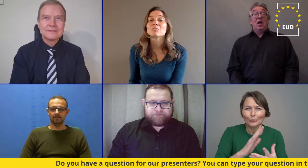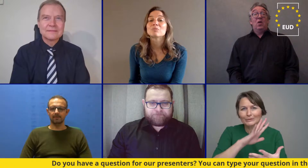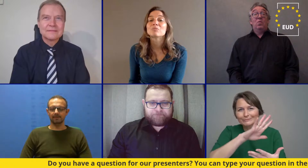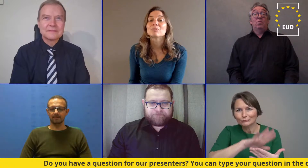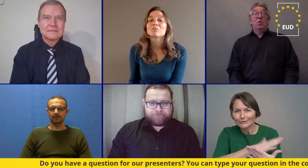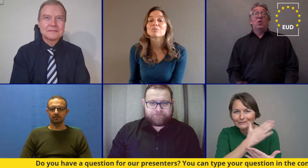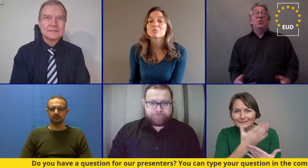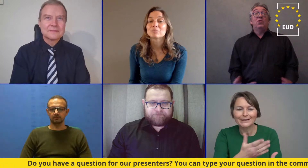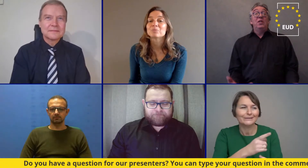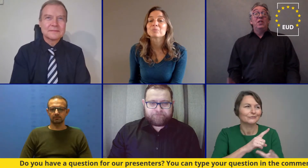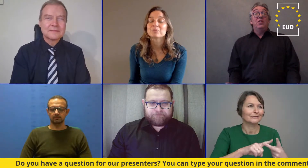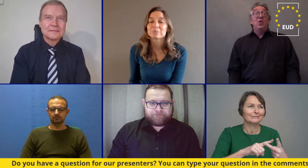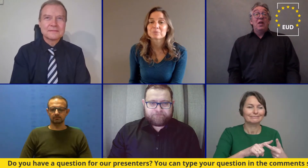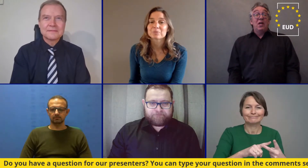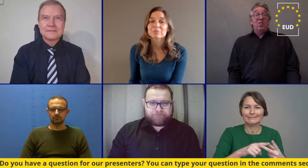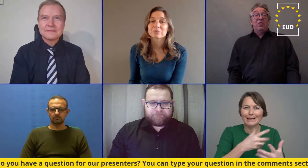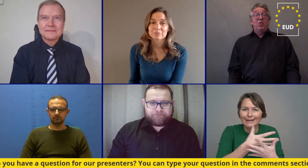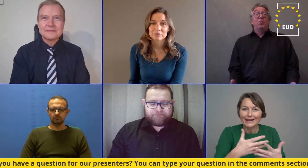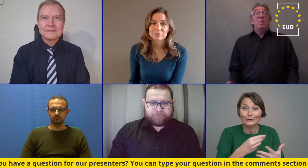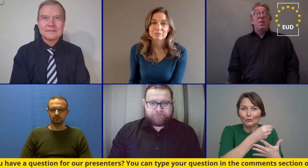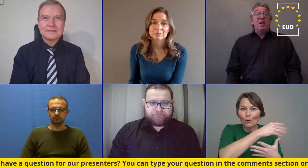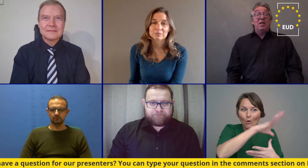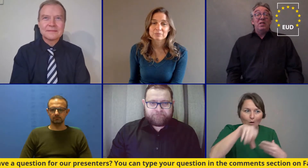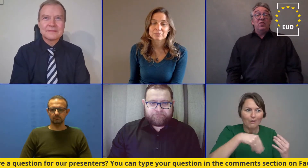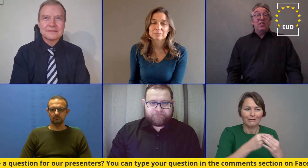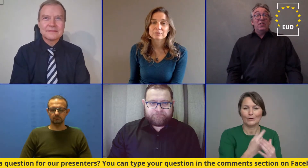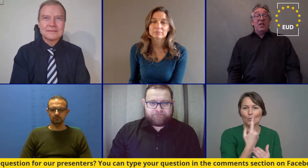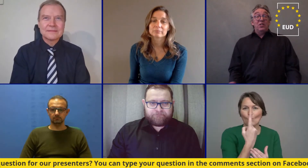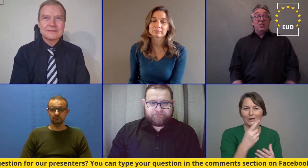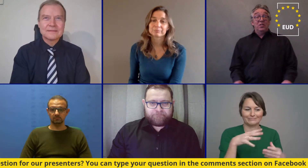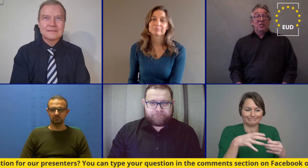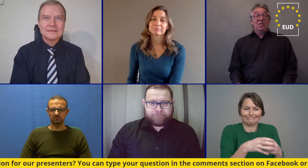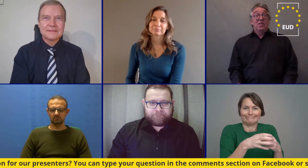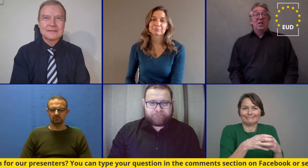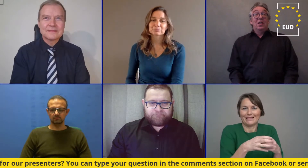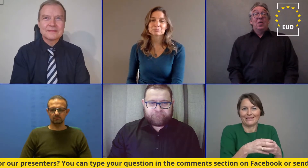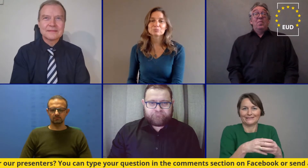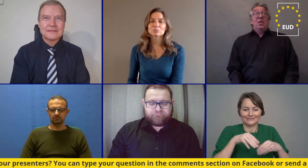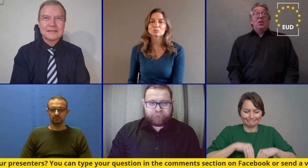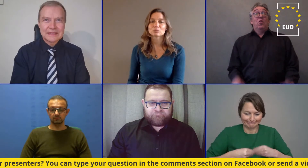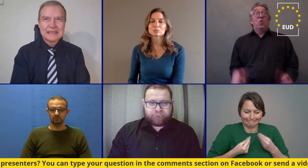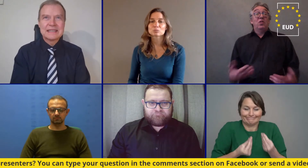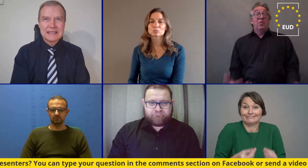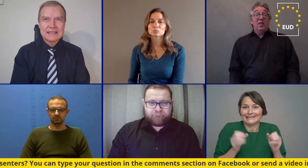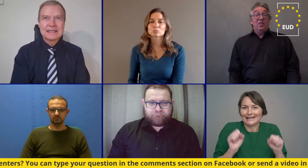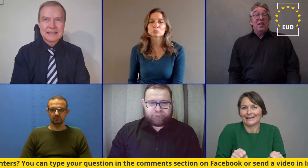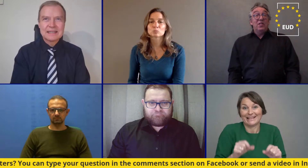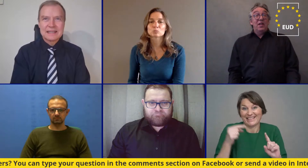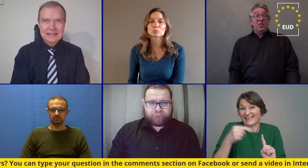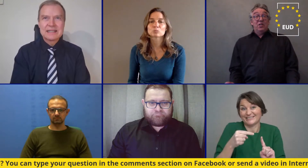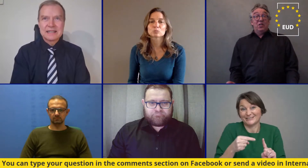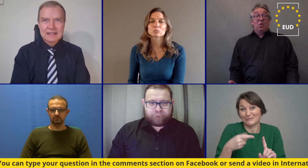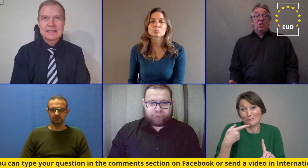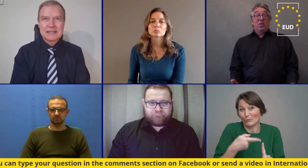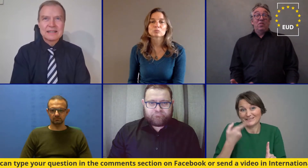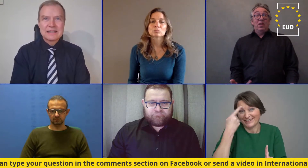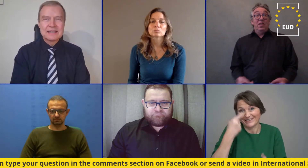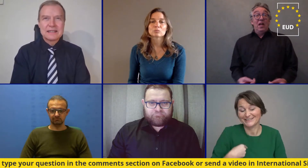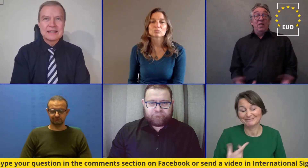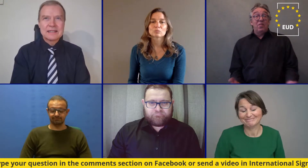How much opportunity do you have to prepare the translation? The quality of the translation, the quality of the delivery.